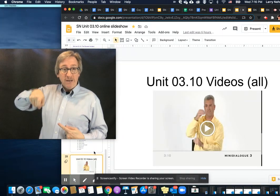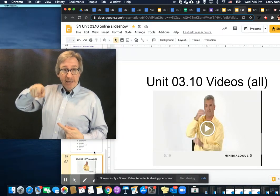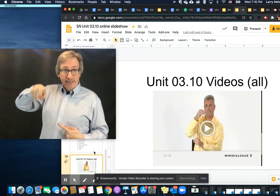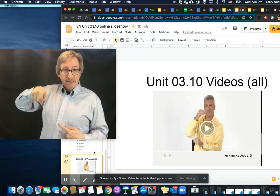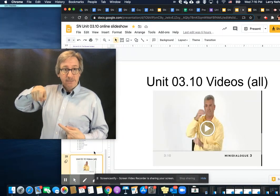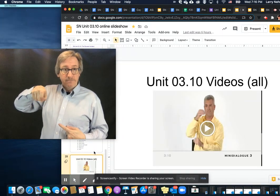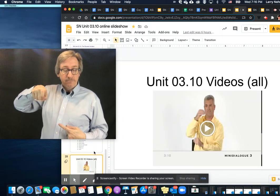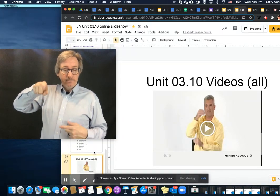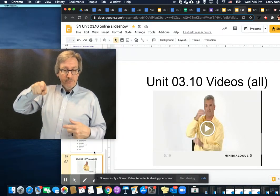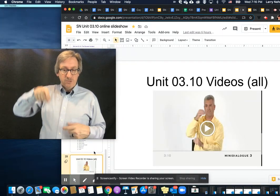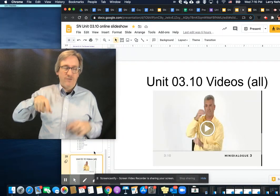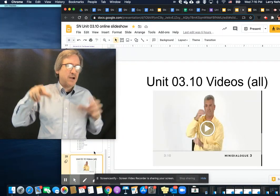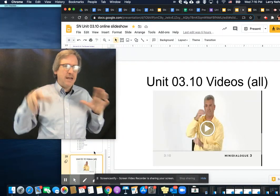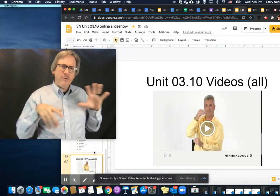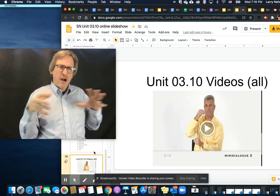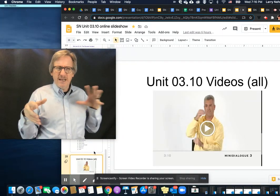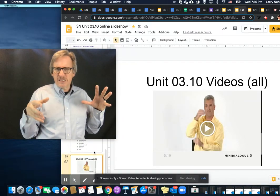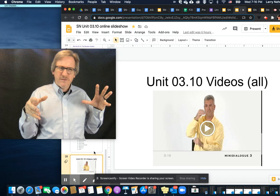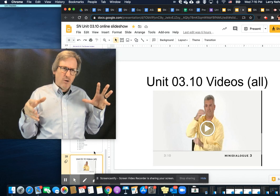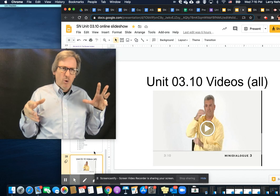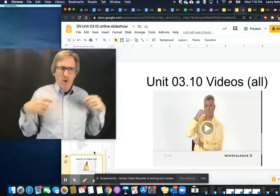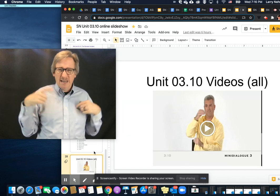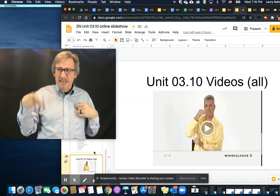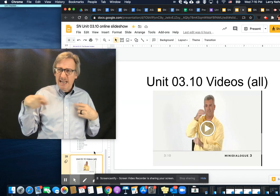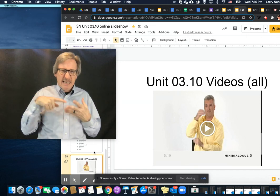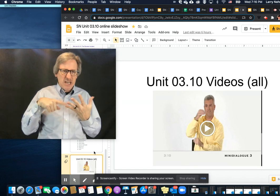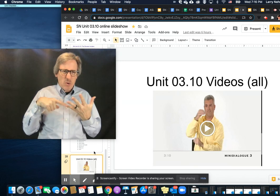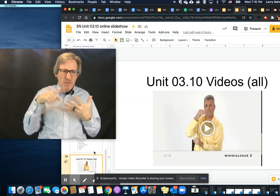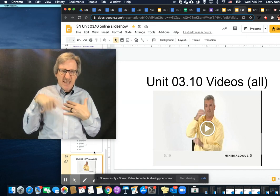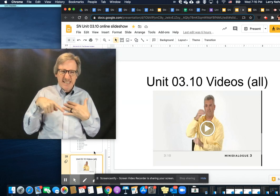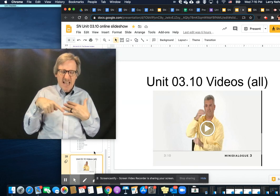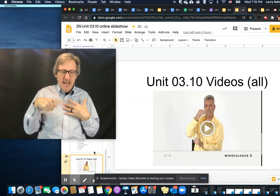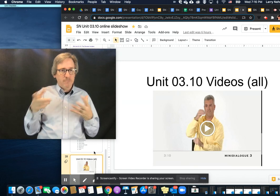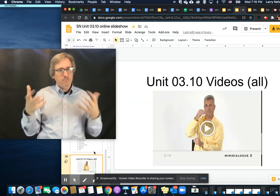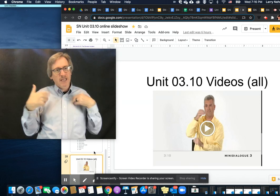what your need is. So if there are any other ideas of, I need